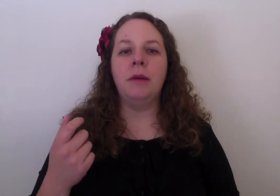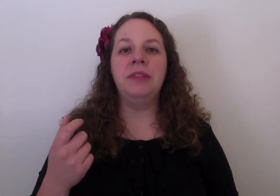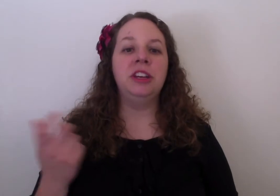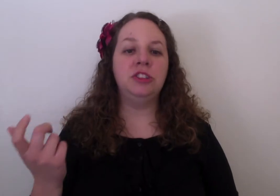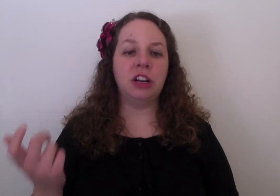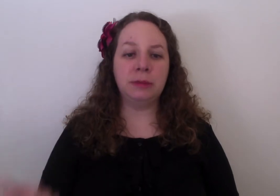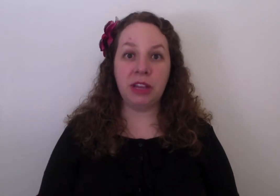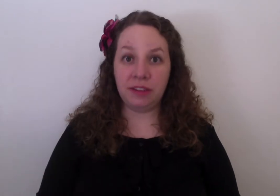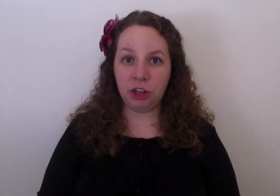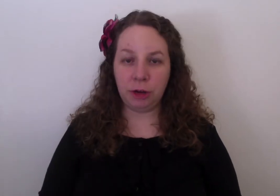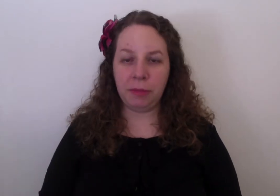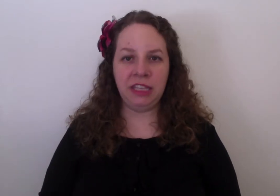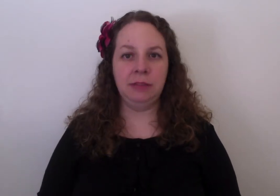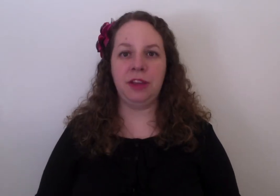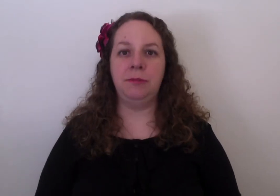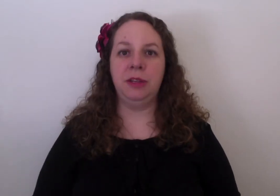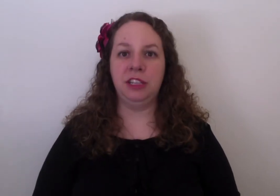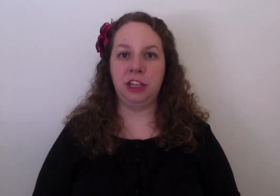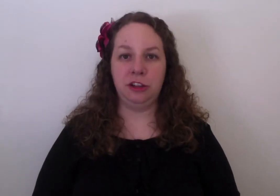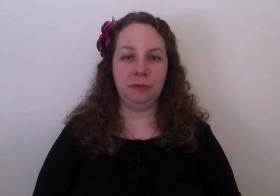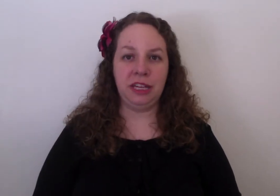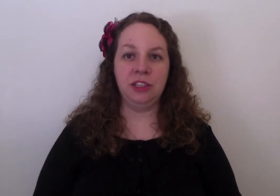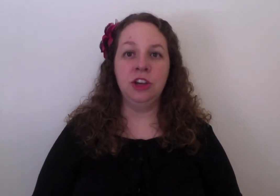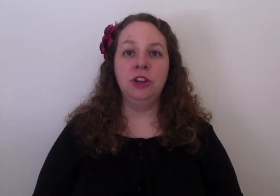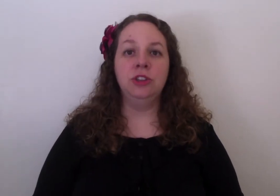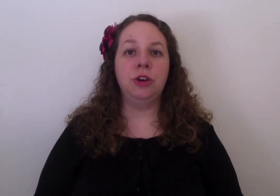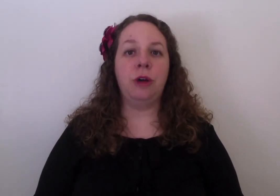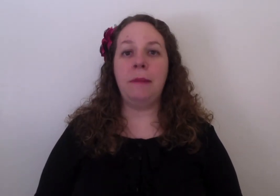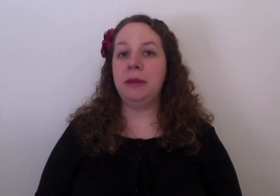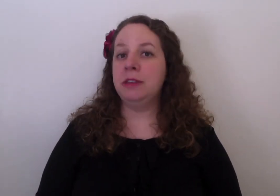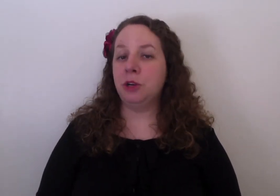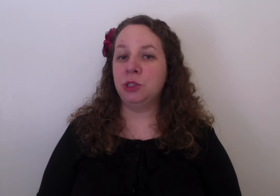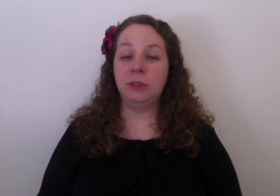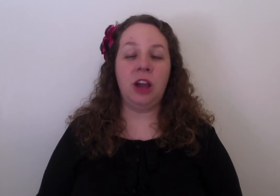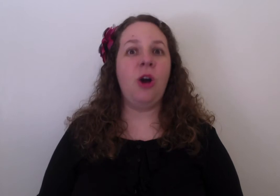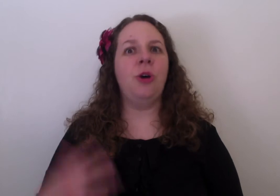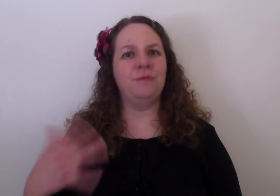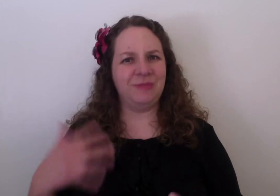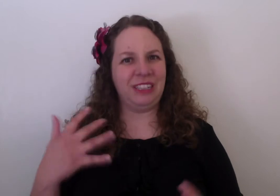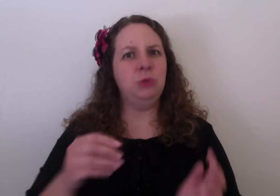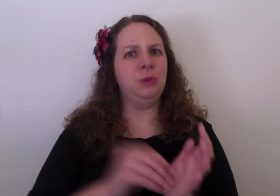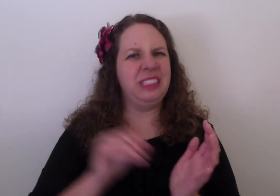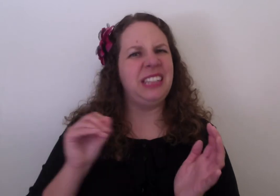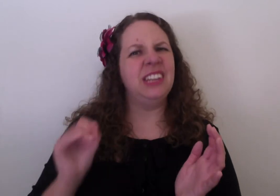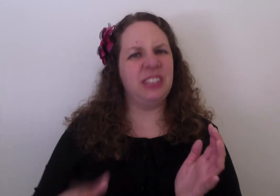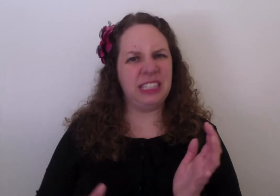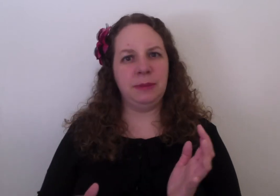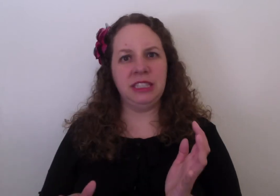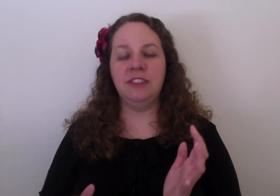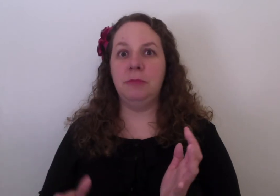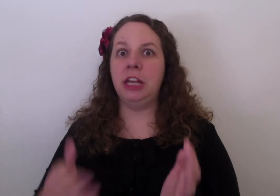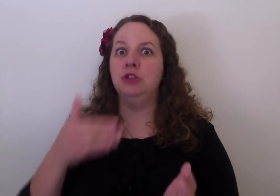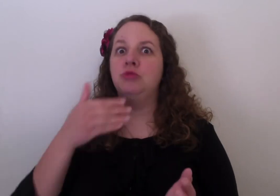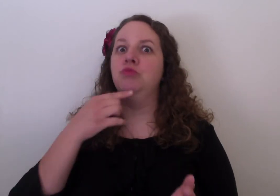then it talks about giving your opinion about the particular place. So maybe the person would say, it's kind of expensive, but it's